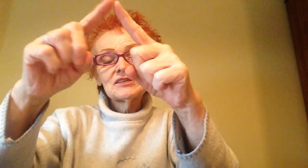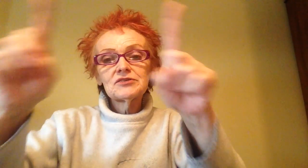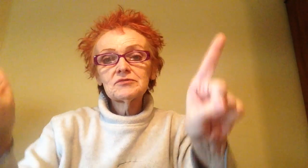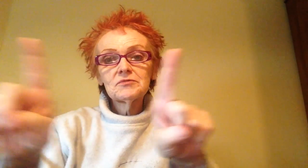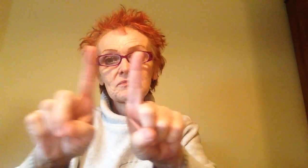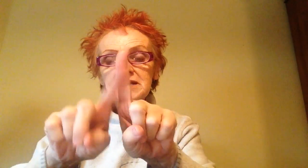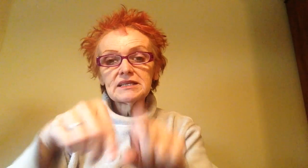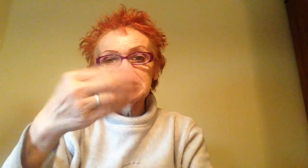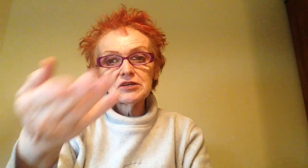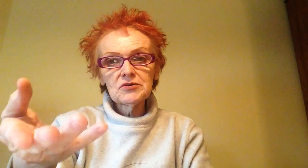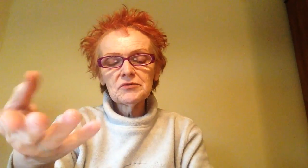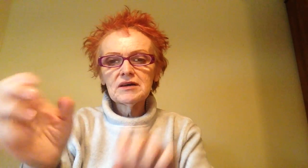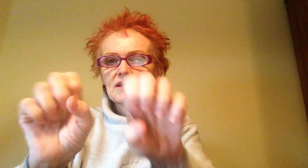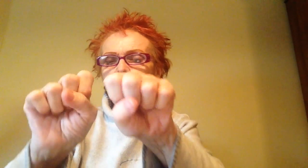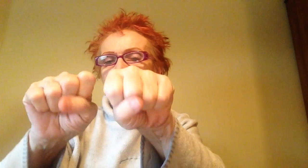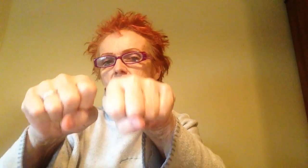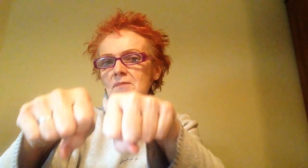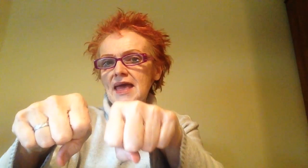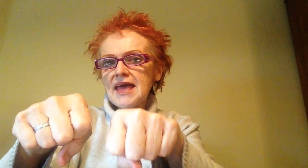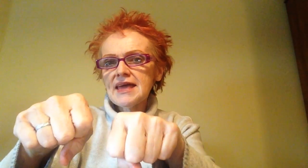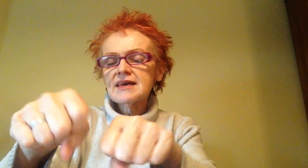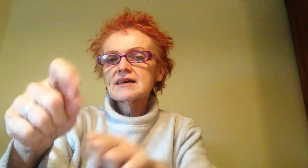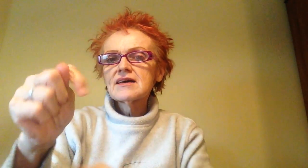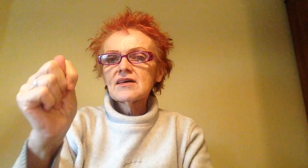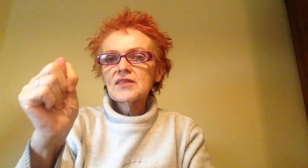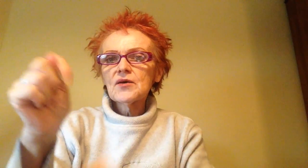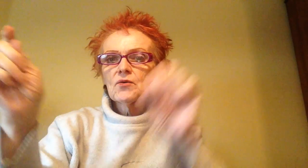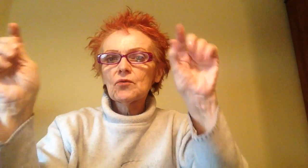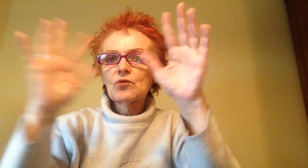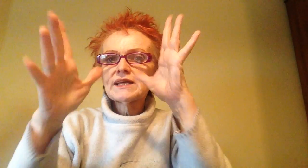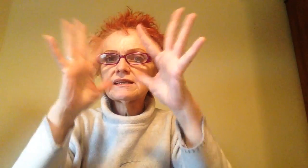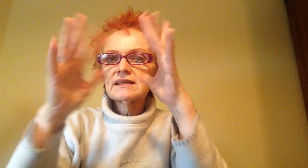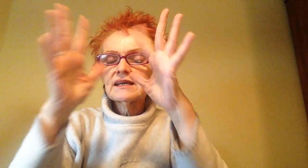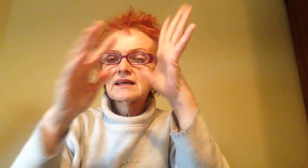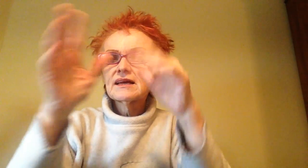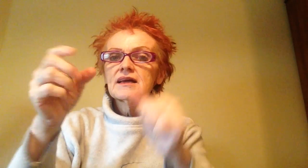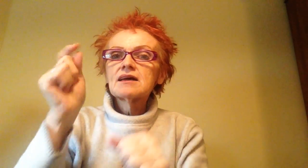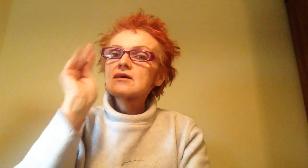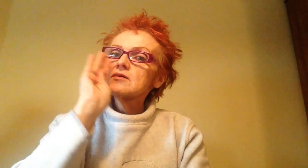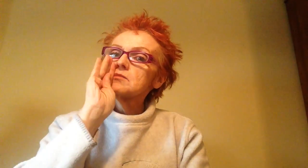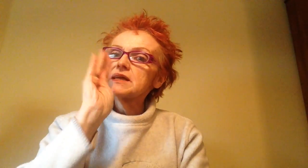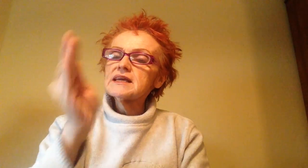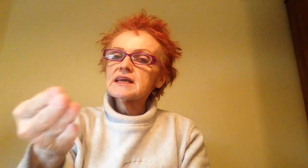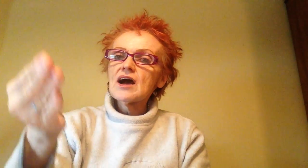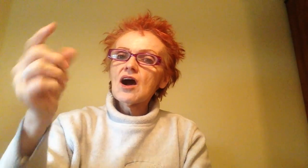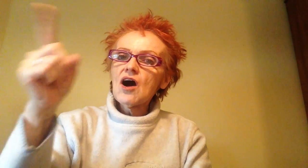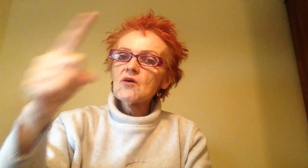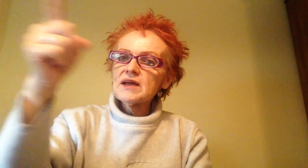to meet you. May the wind be